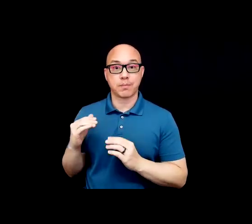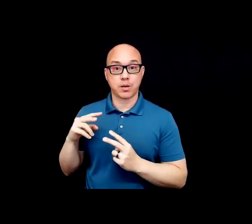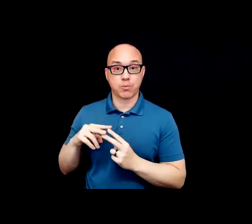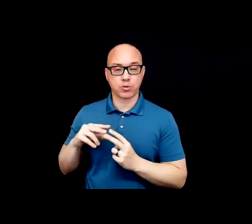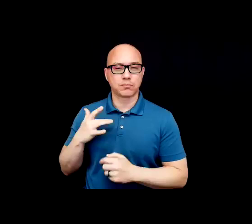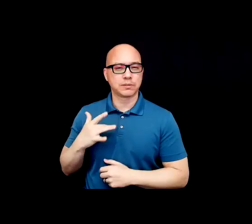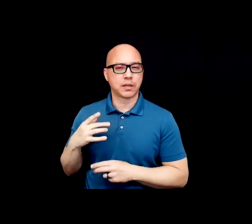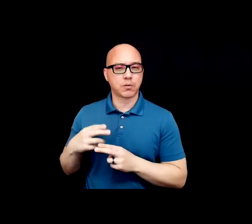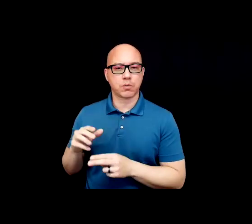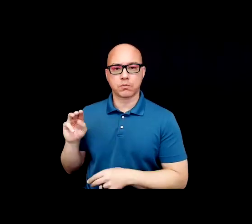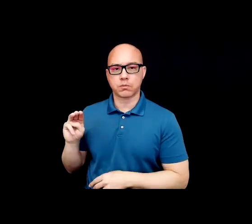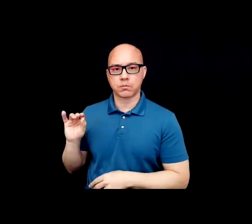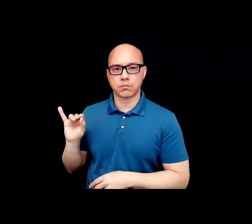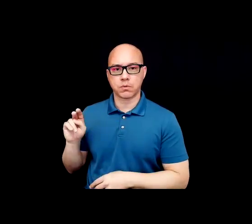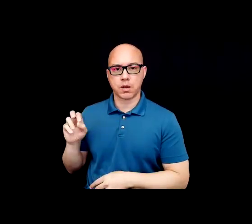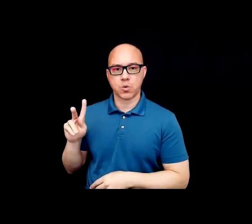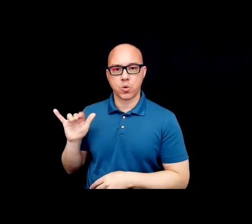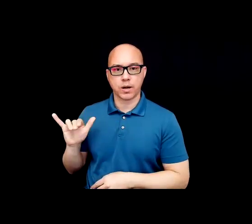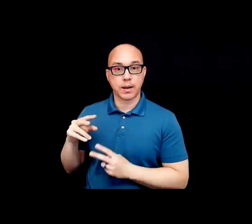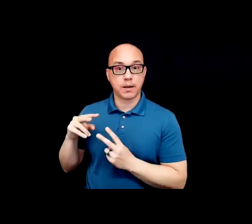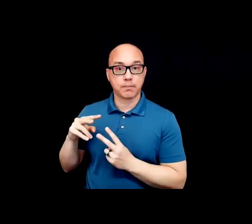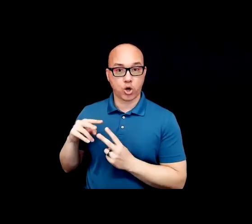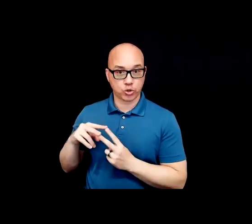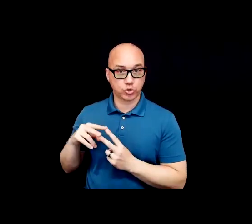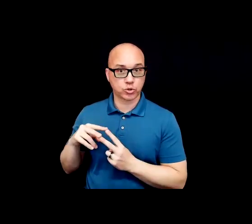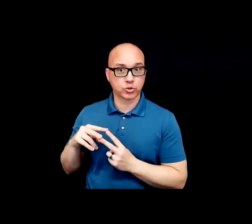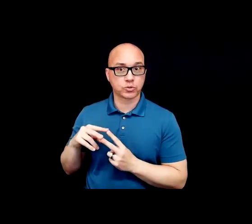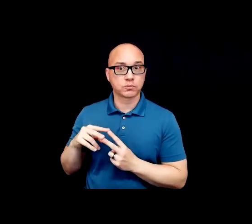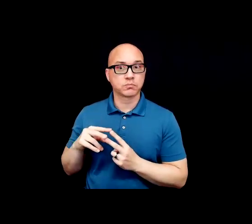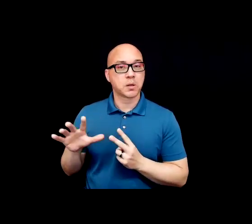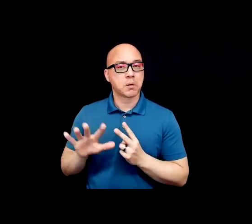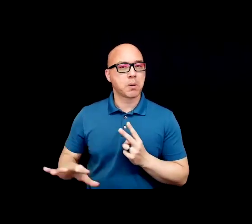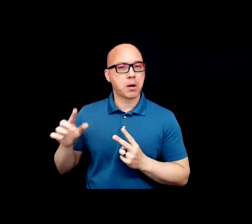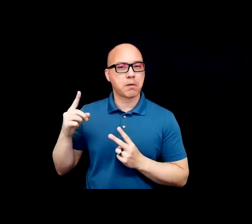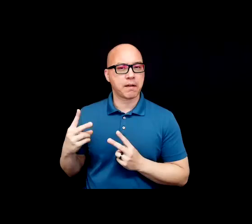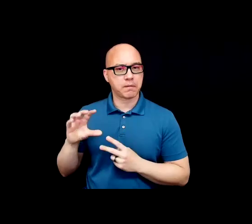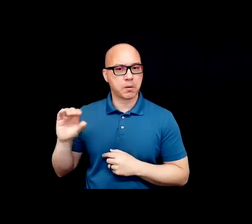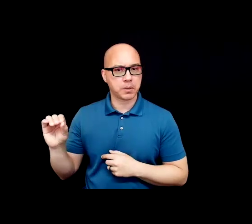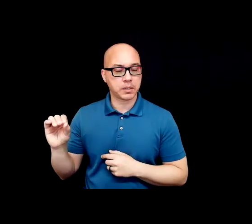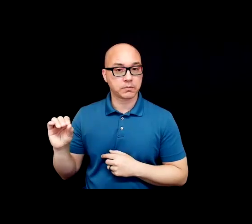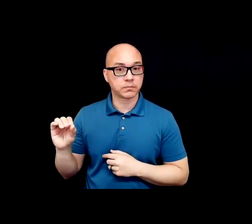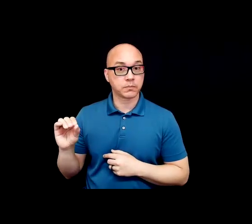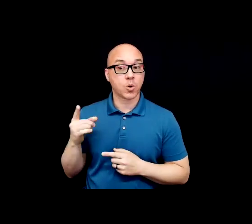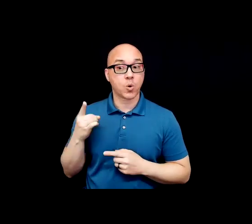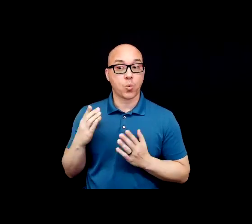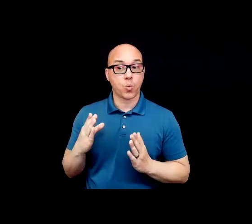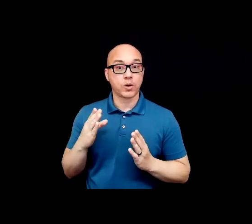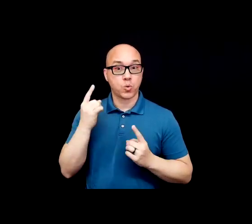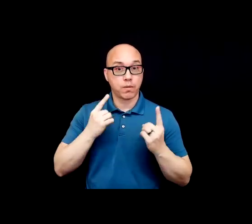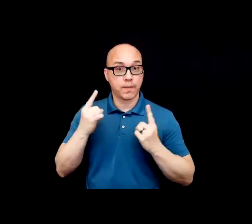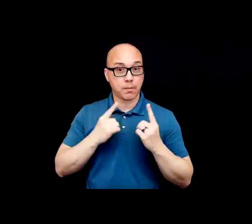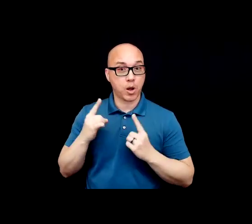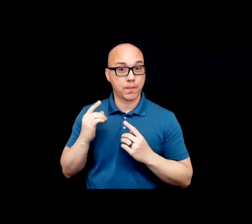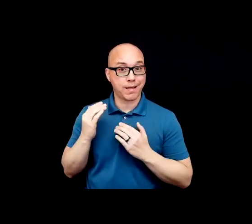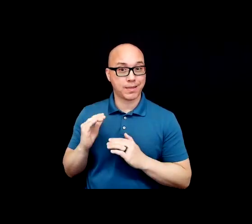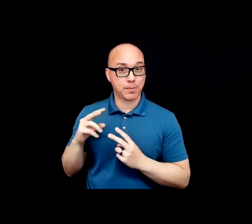partners, partners who own less than half of the company. And the best way to think of a limited partner is that they are